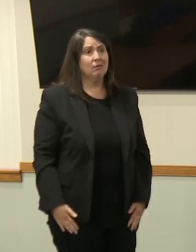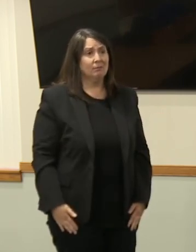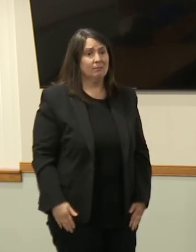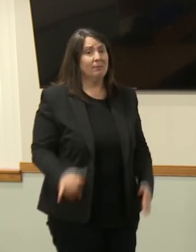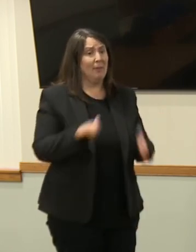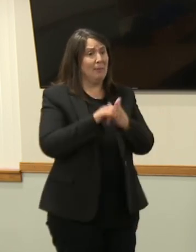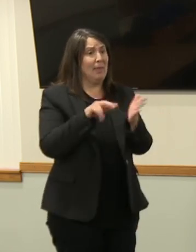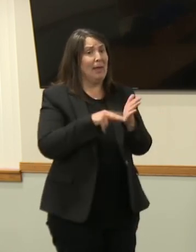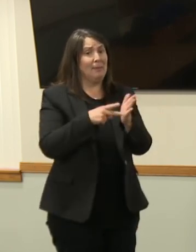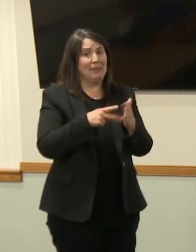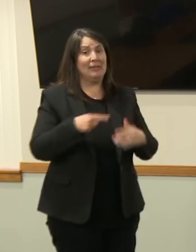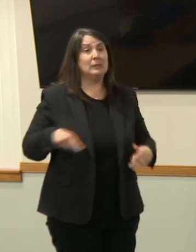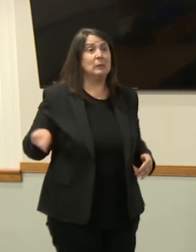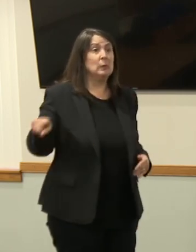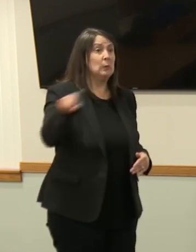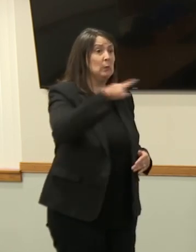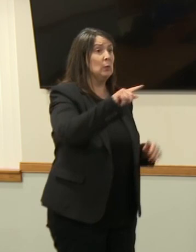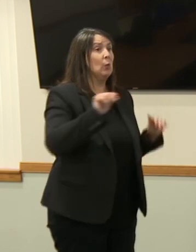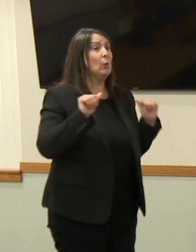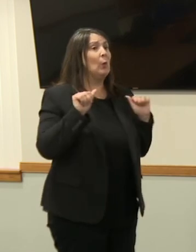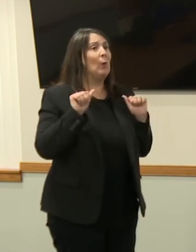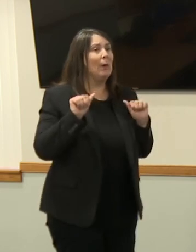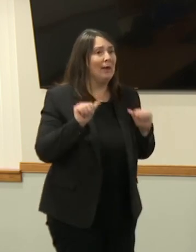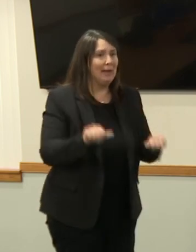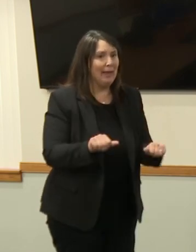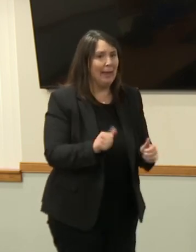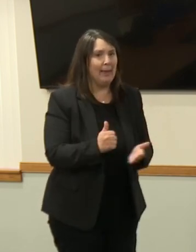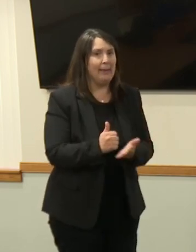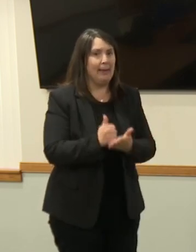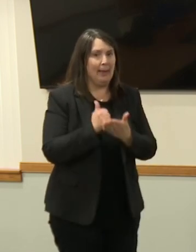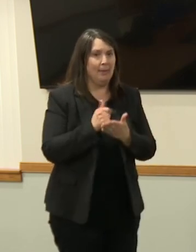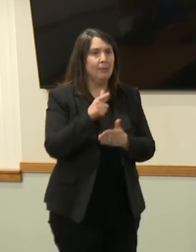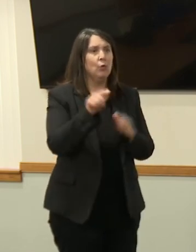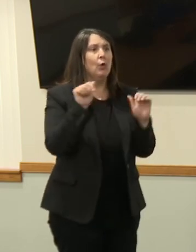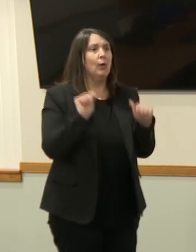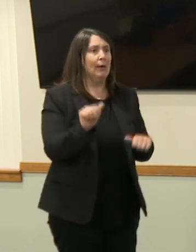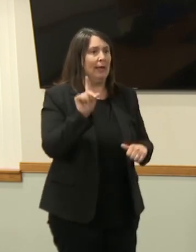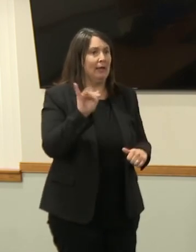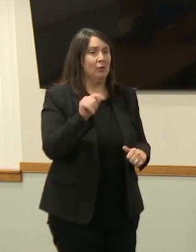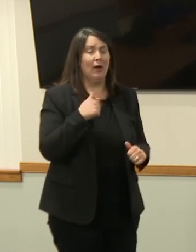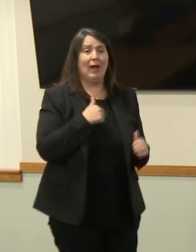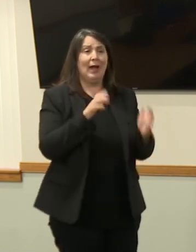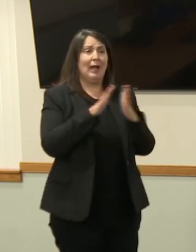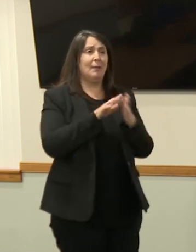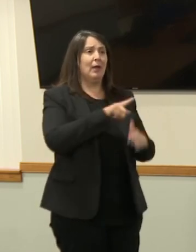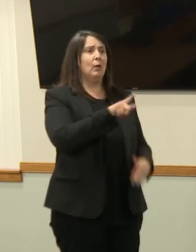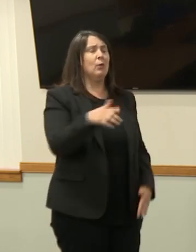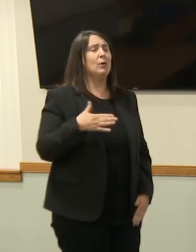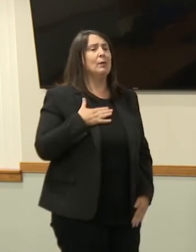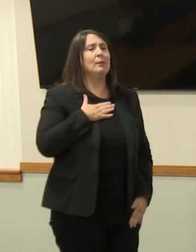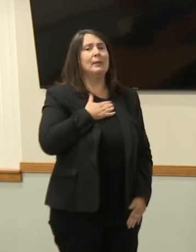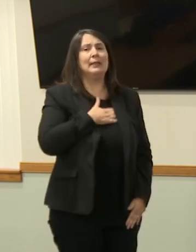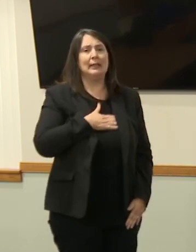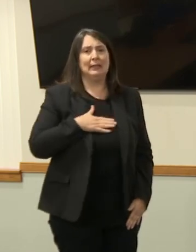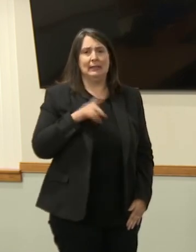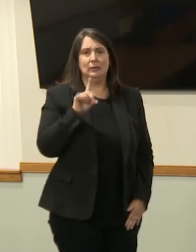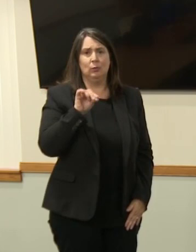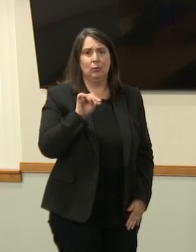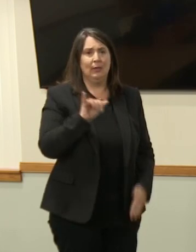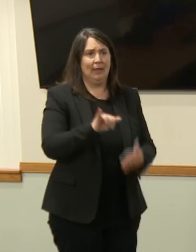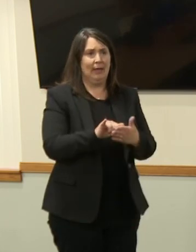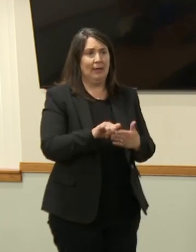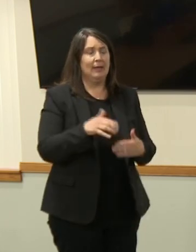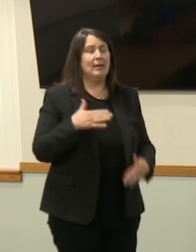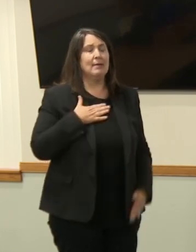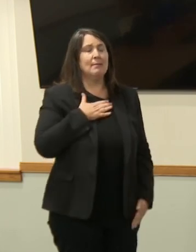will have the ability to respond appropriately. And I'm asking our community to take on that lead. Wear your face